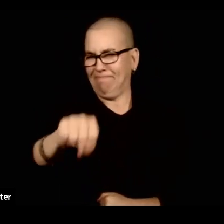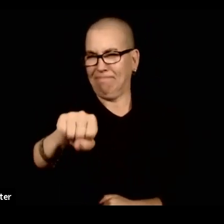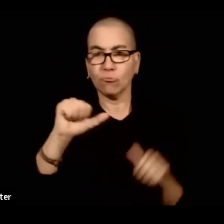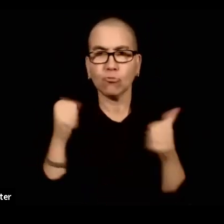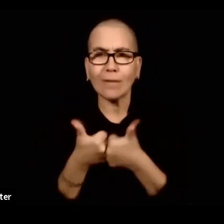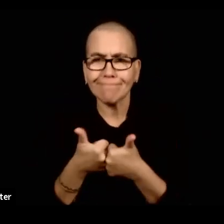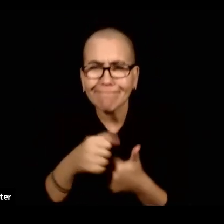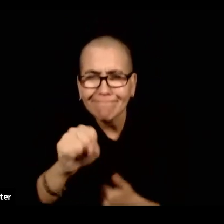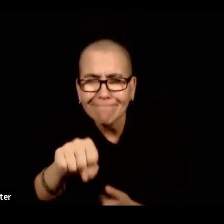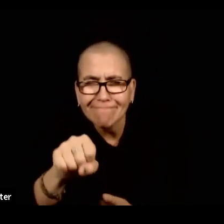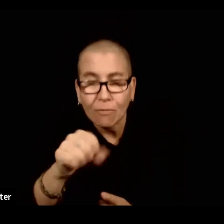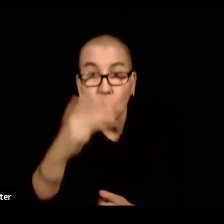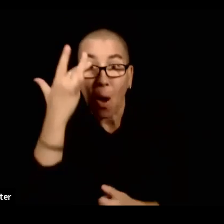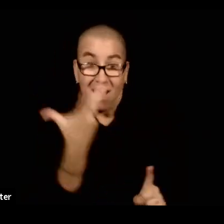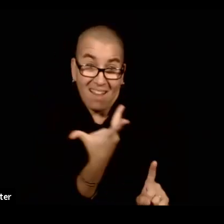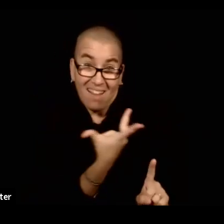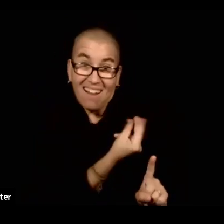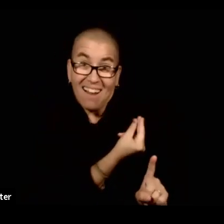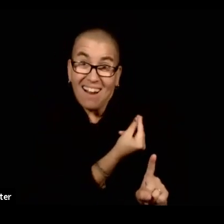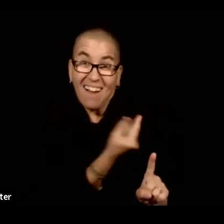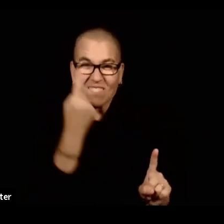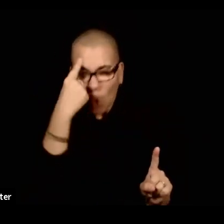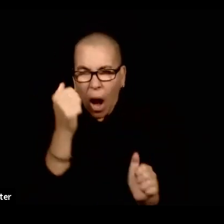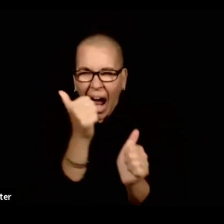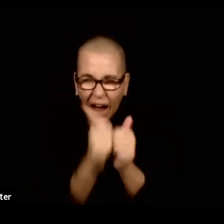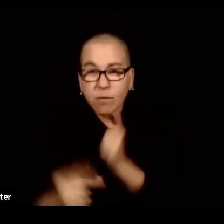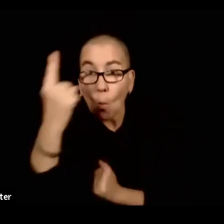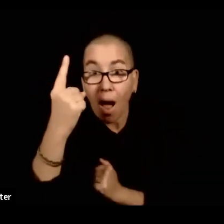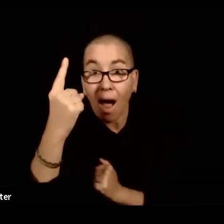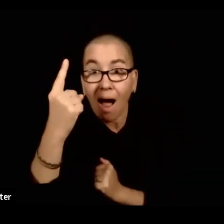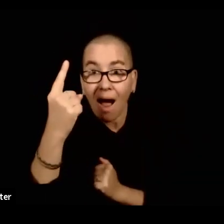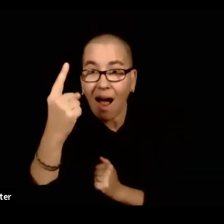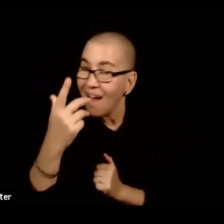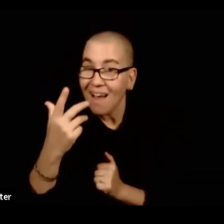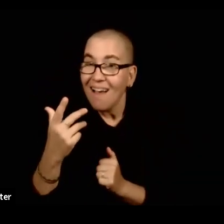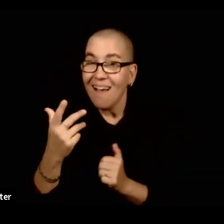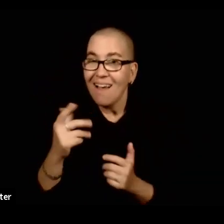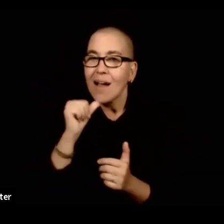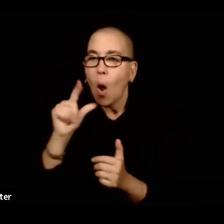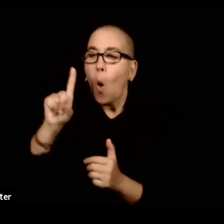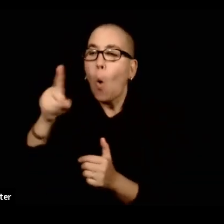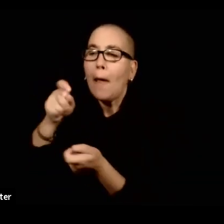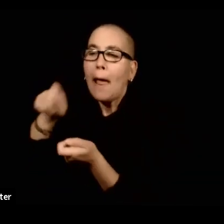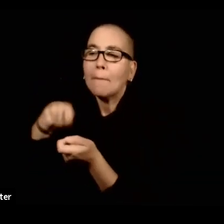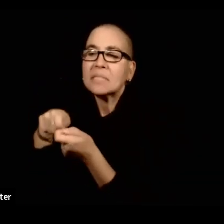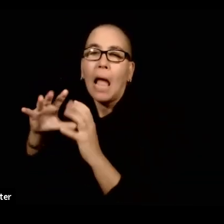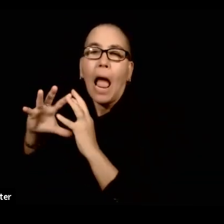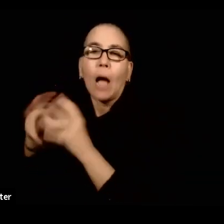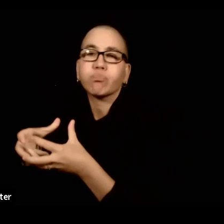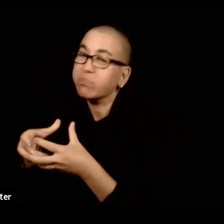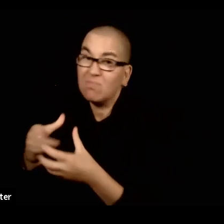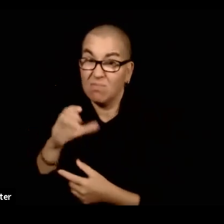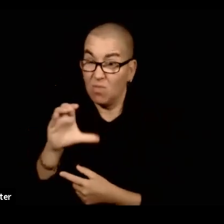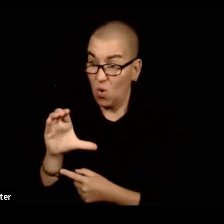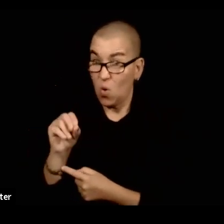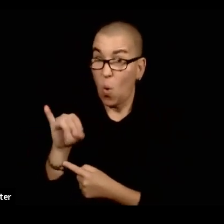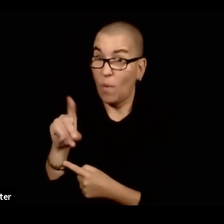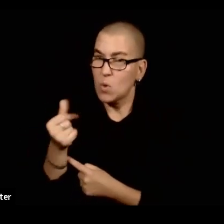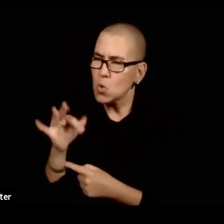population, and that's why we've started the process, and I think that's why CDC is interested in working with a few key